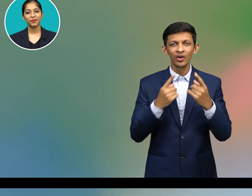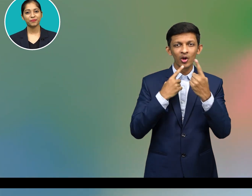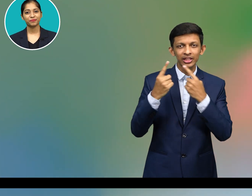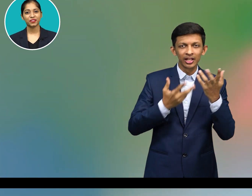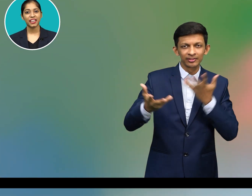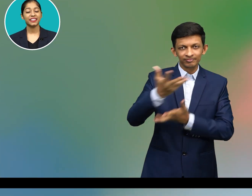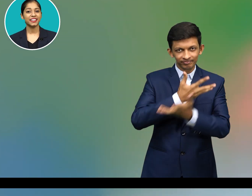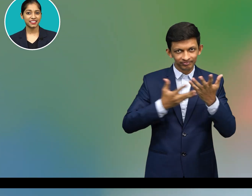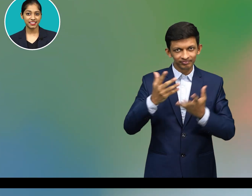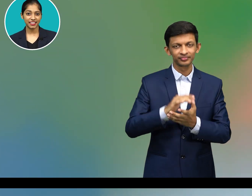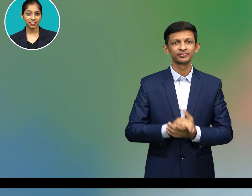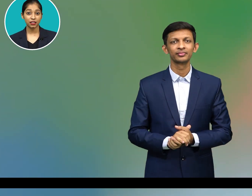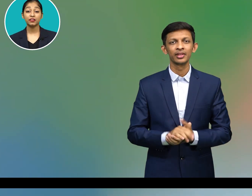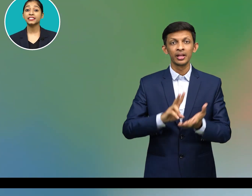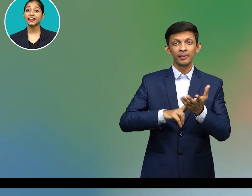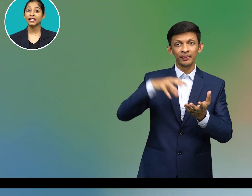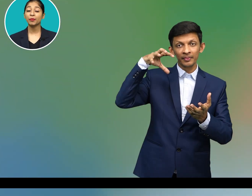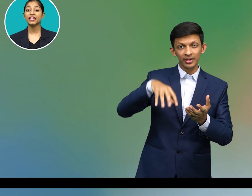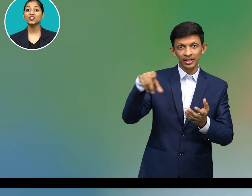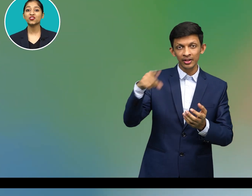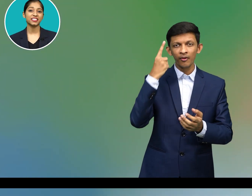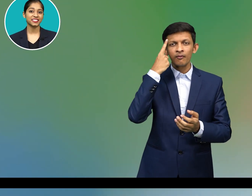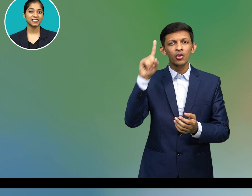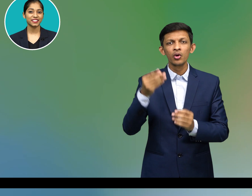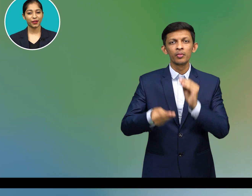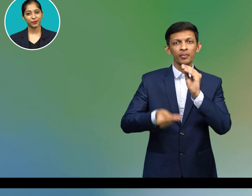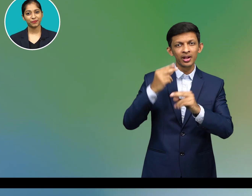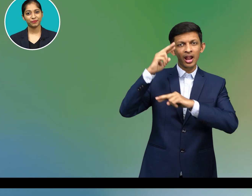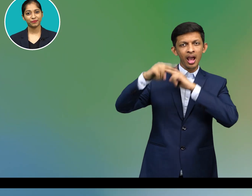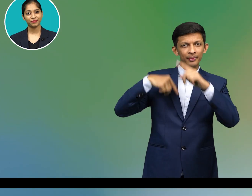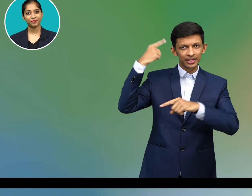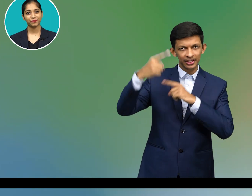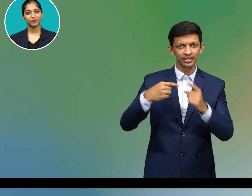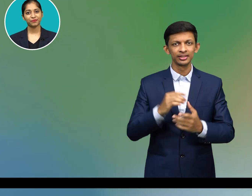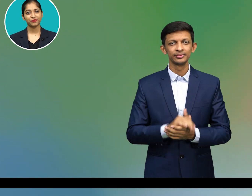discussed necessities for setting up industries,